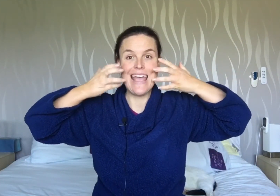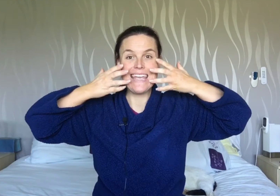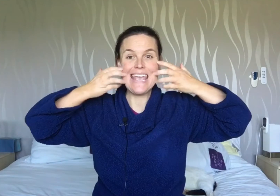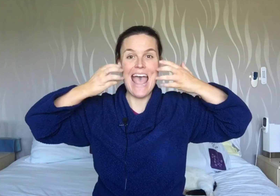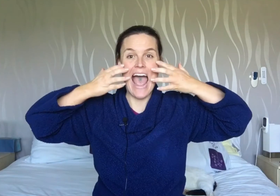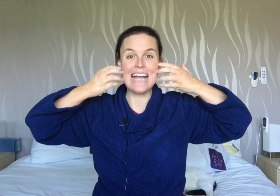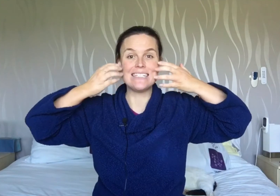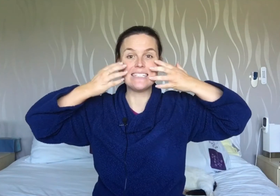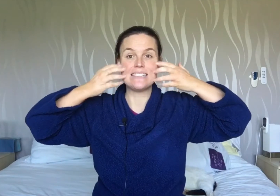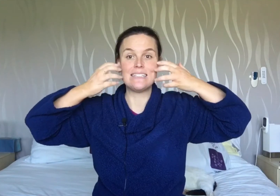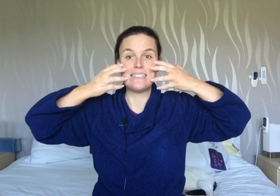cat.